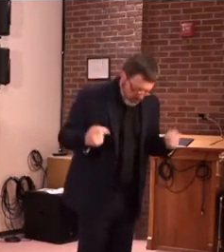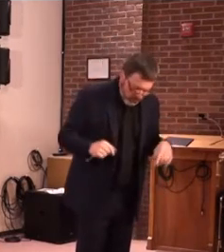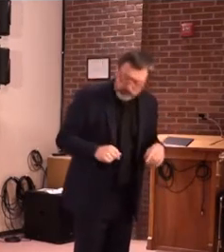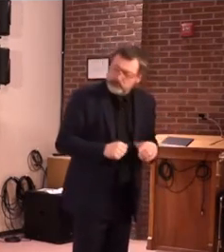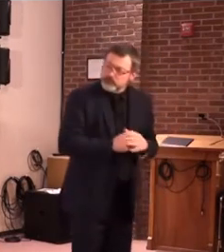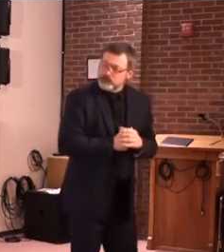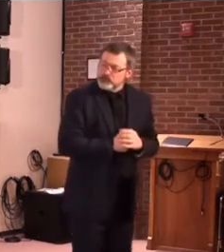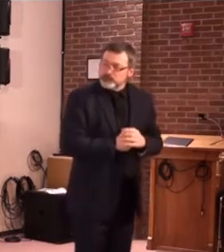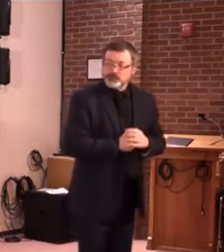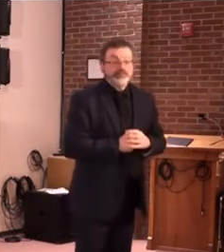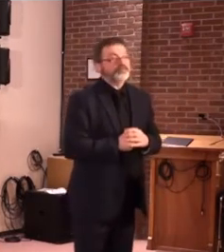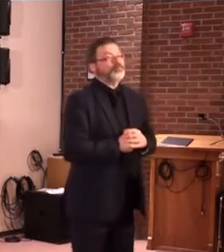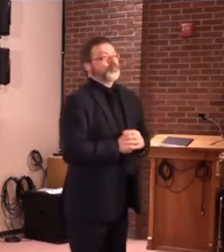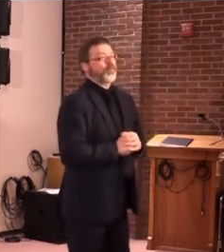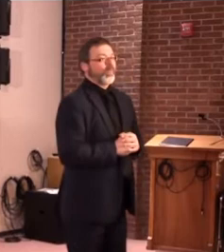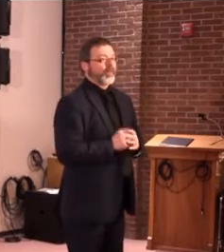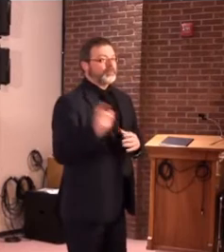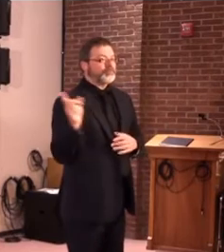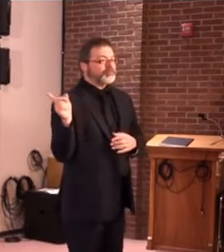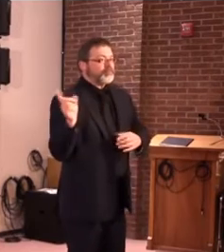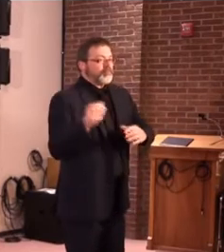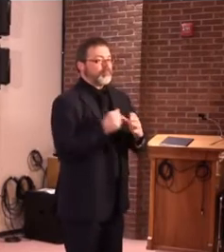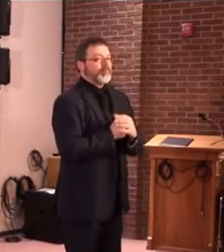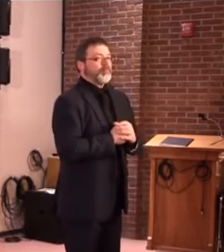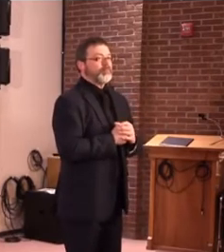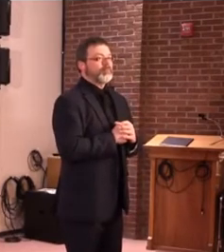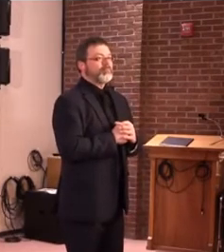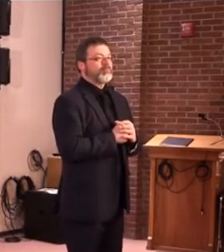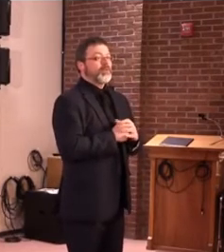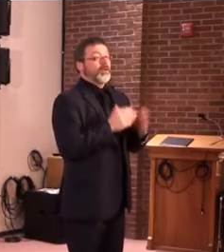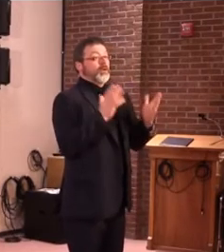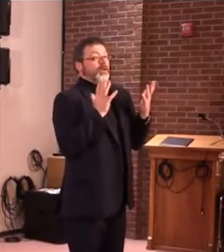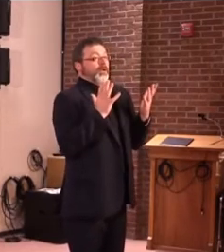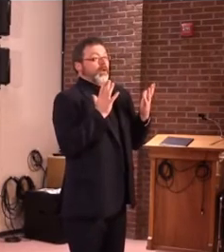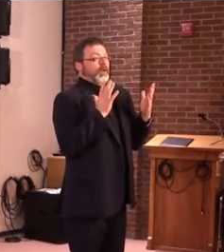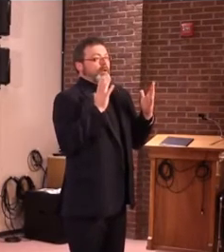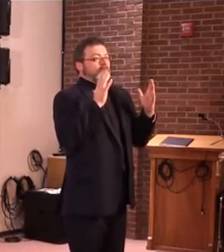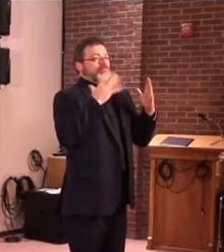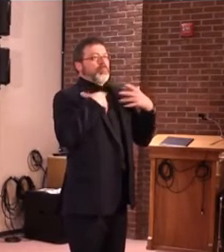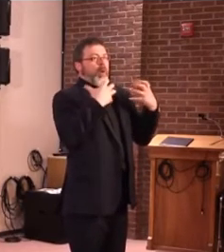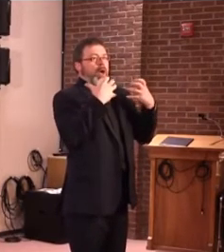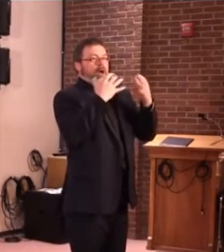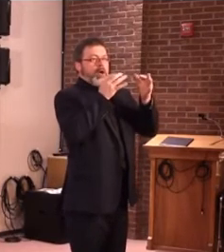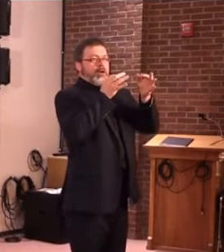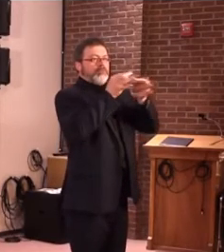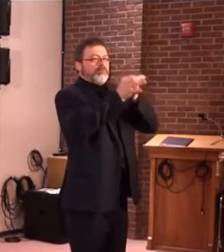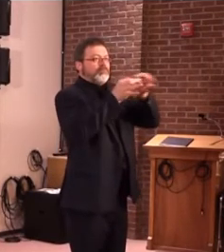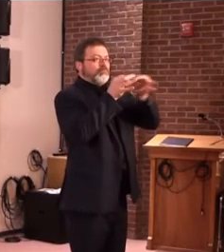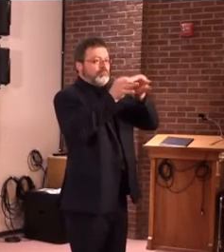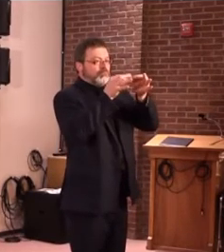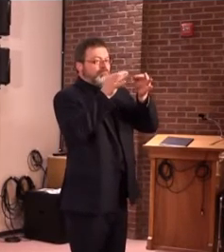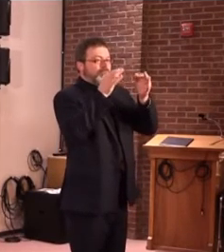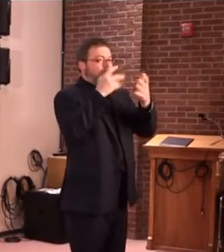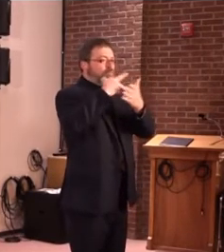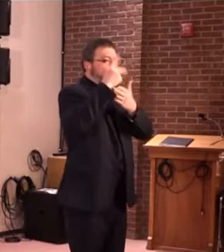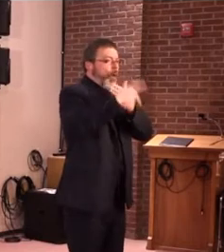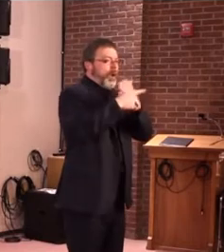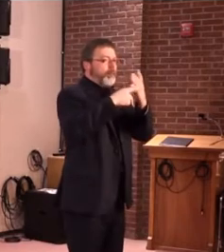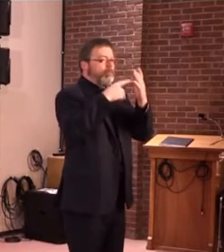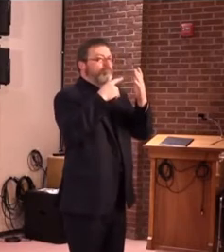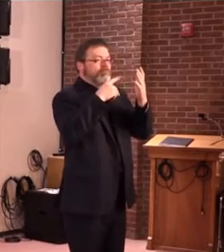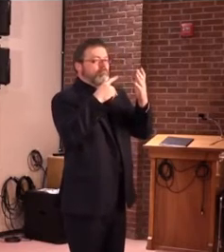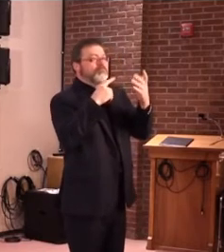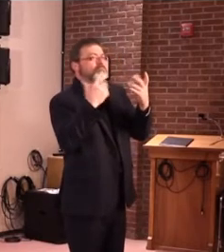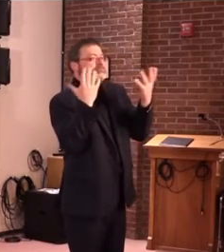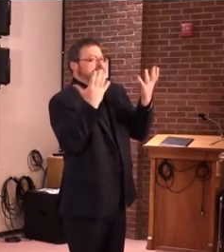So why don't we sort of outline the program just a little bit for you that we're thinking that we'll present to the legislature. Well, and you're on the